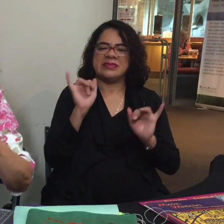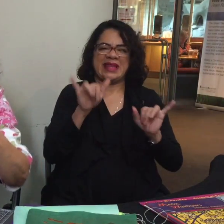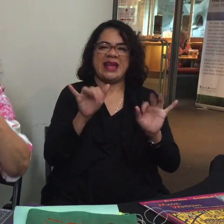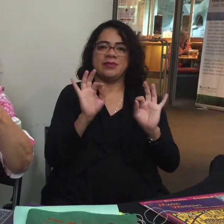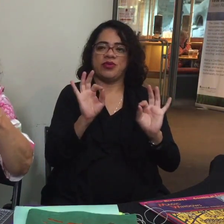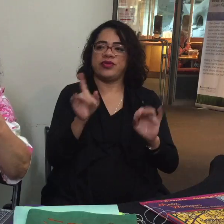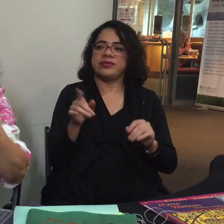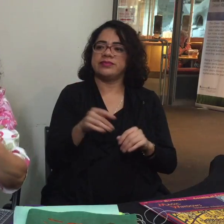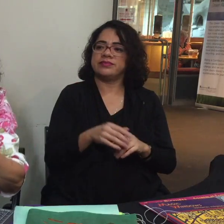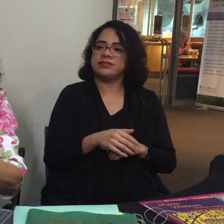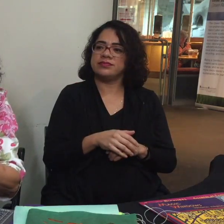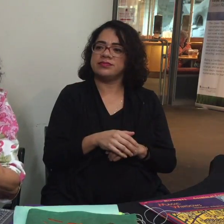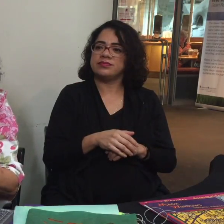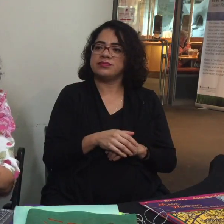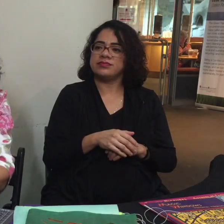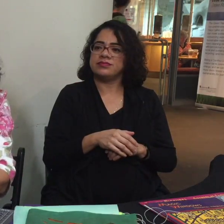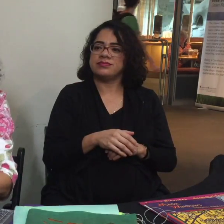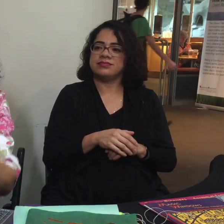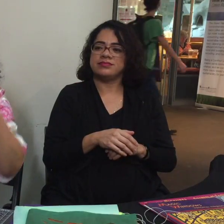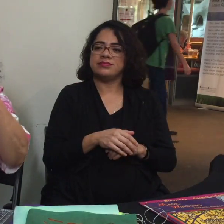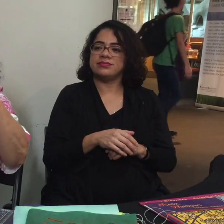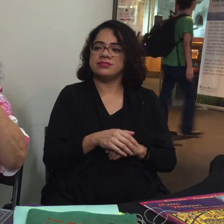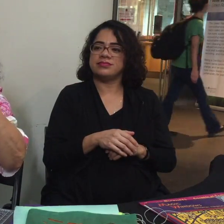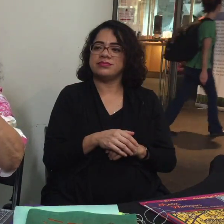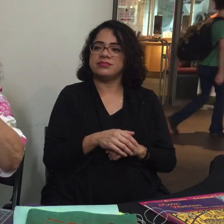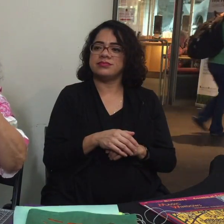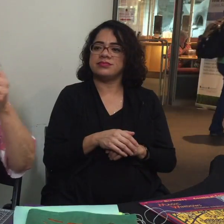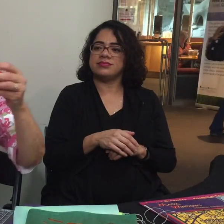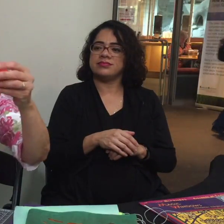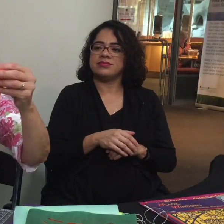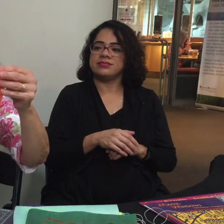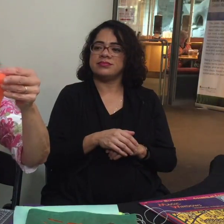So then unfold.